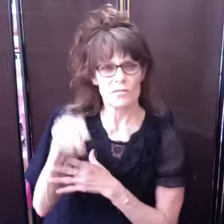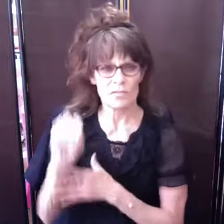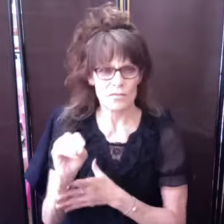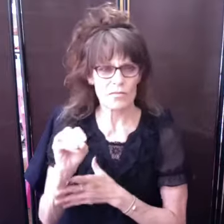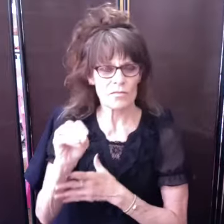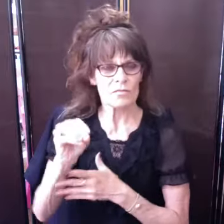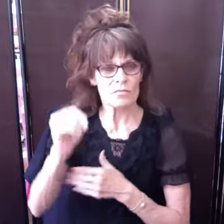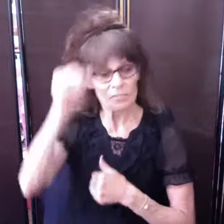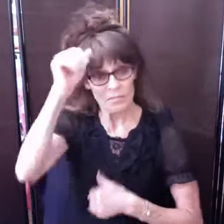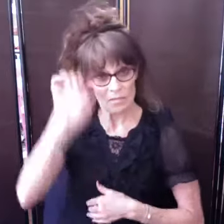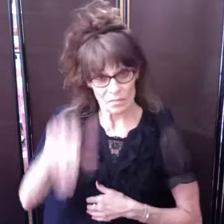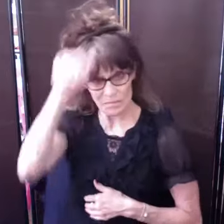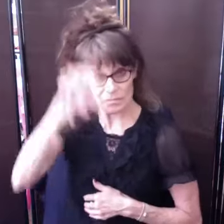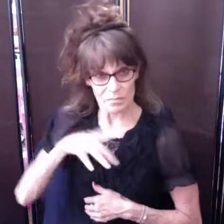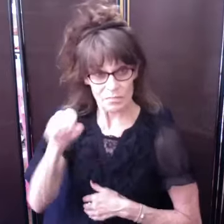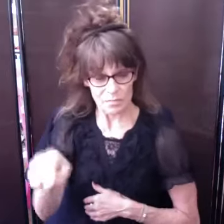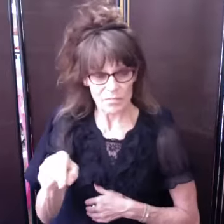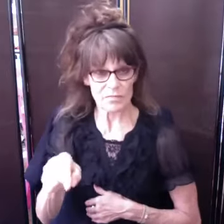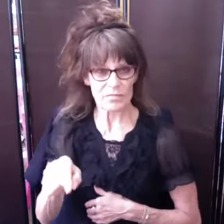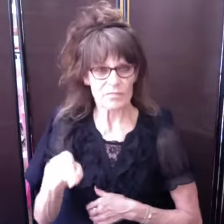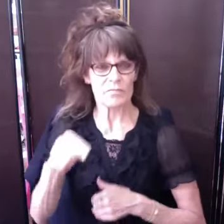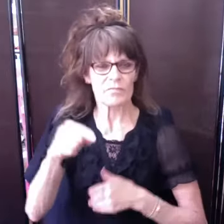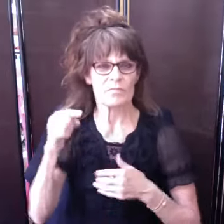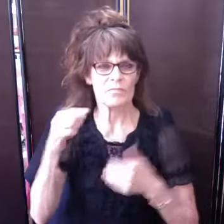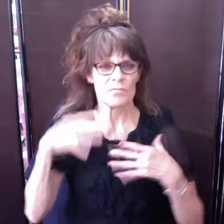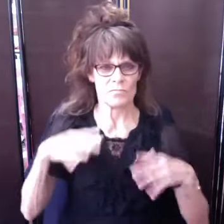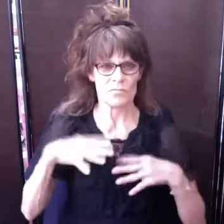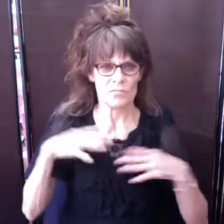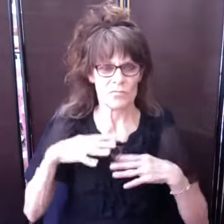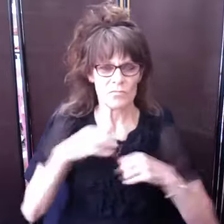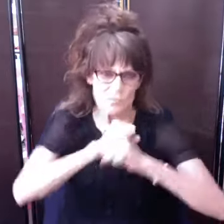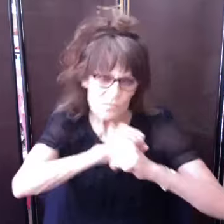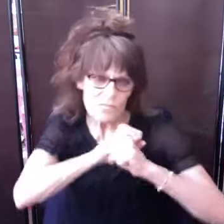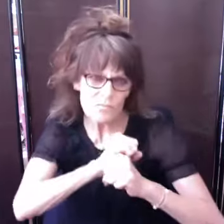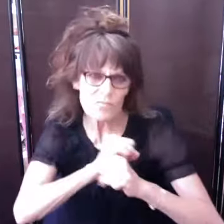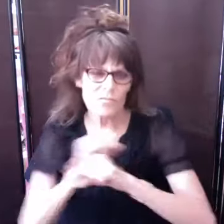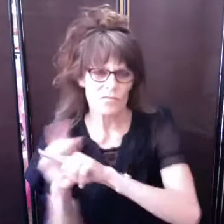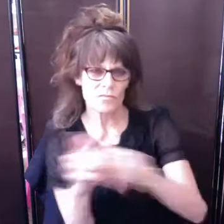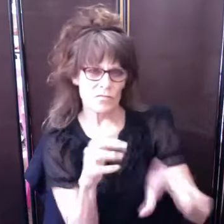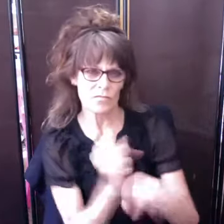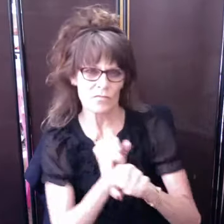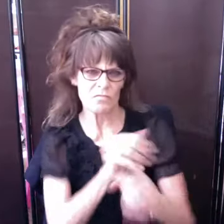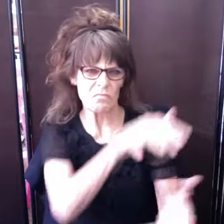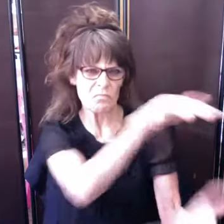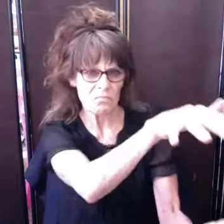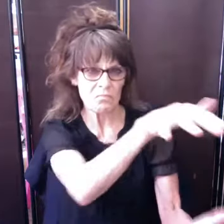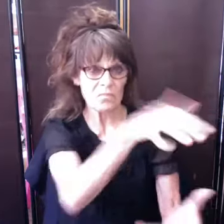box 459 lives and gets our mail, bundles of it. Then he brings it back to his little 3-room